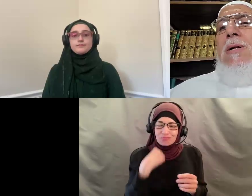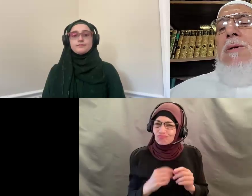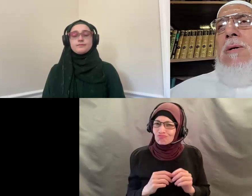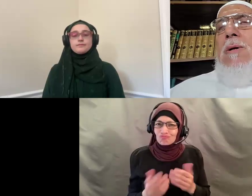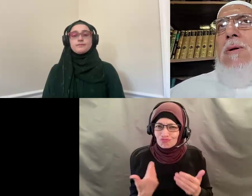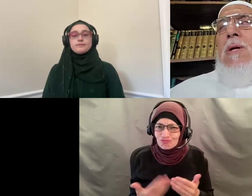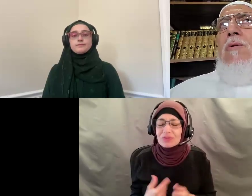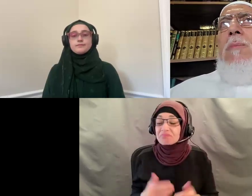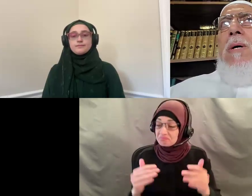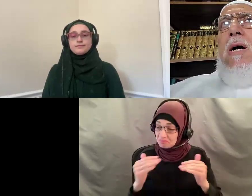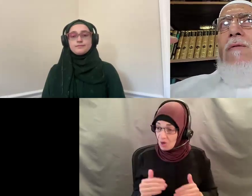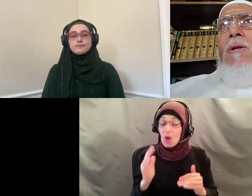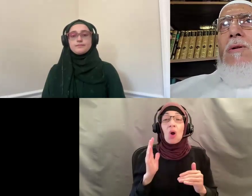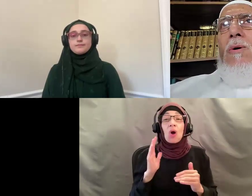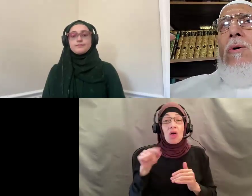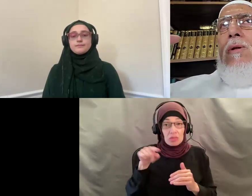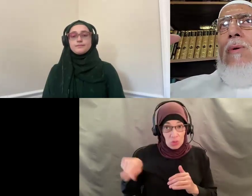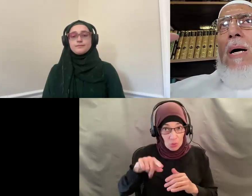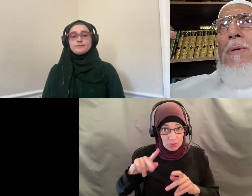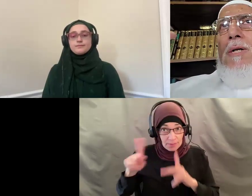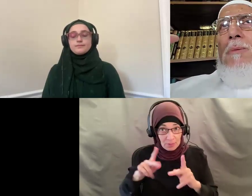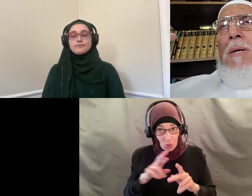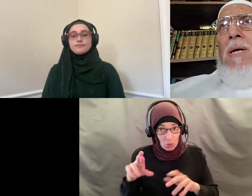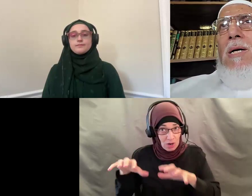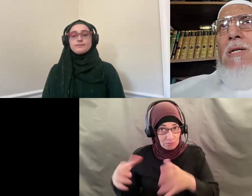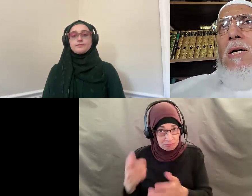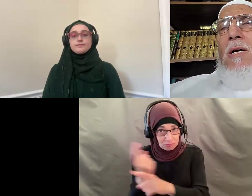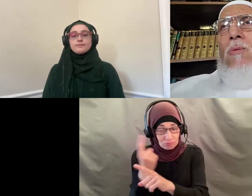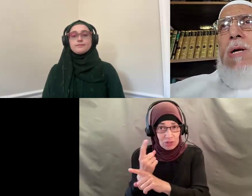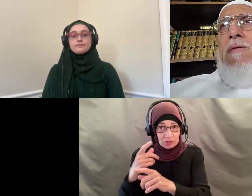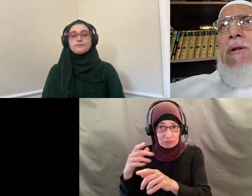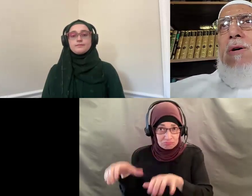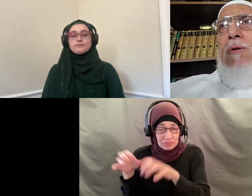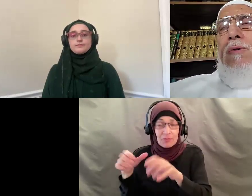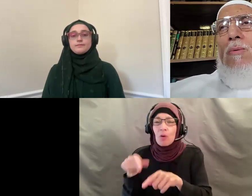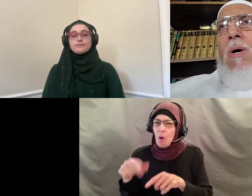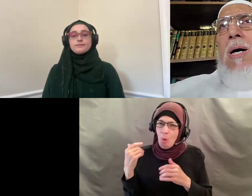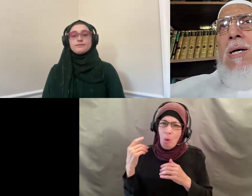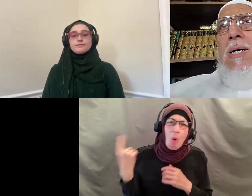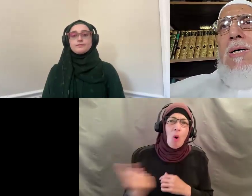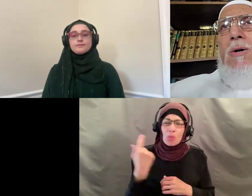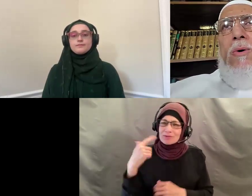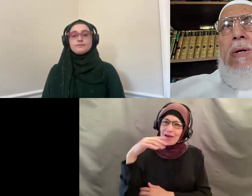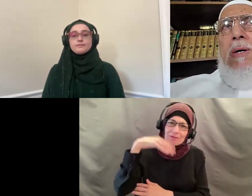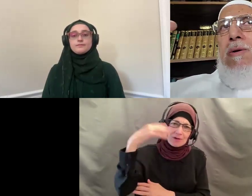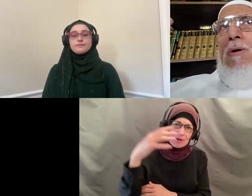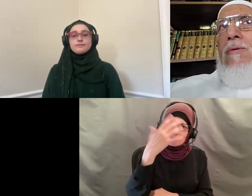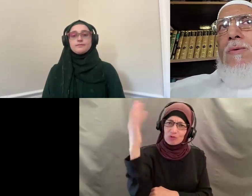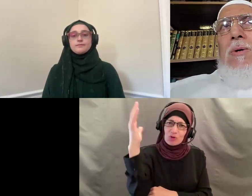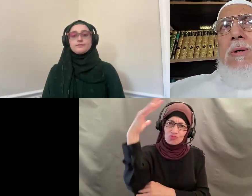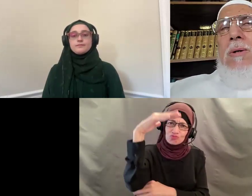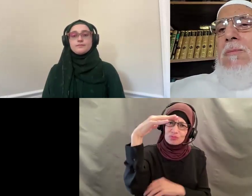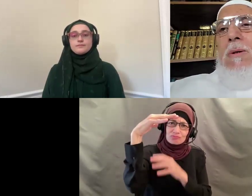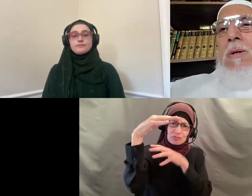Extended shade. They will be covered all throughout in paradise, wherever they go for walk or they